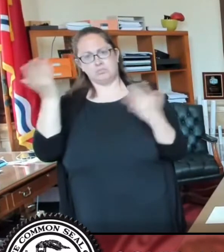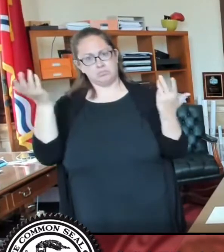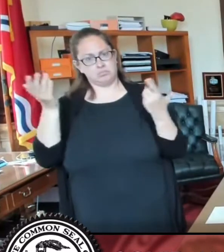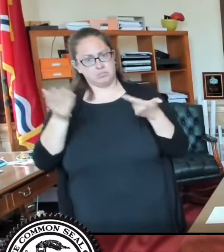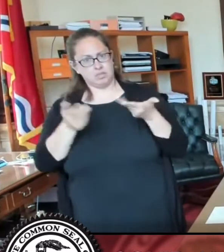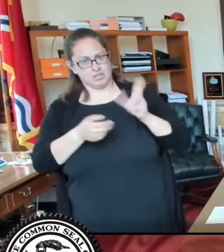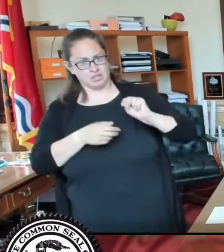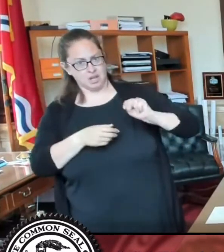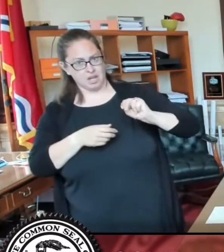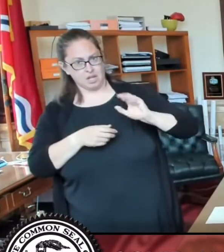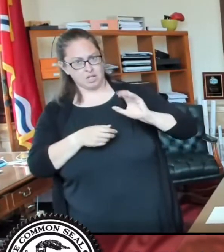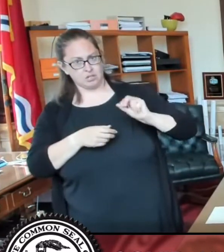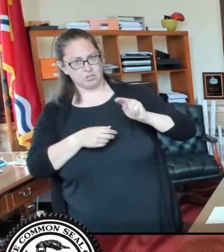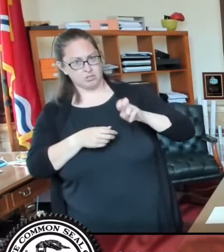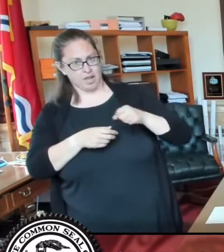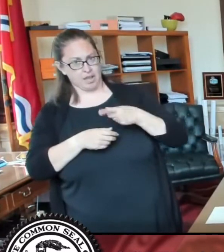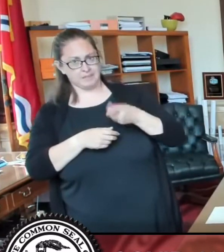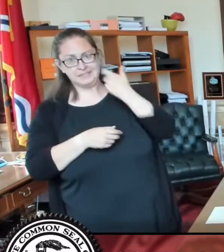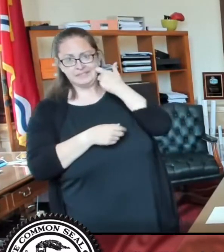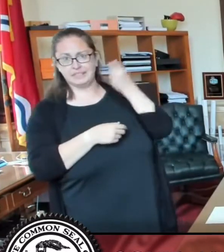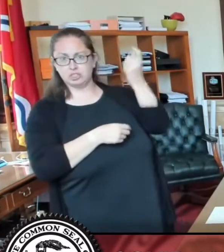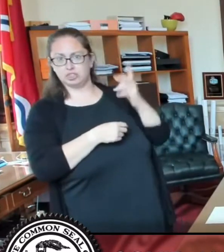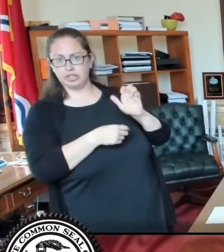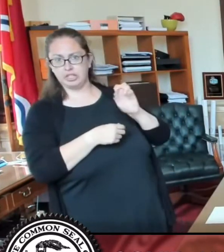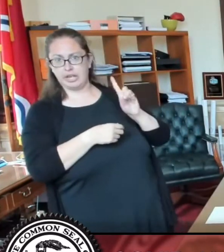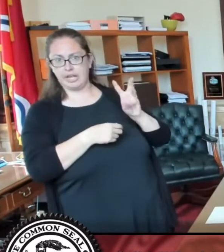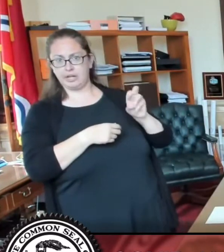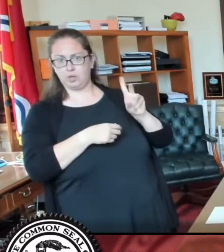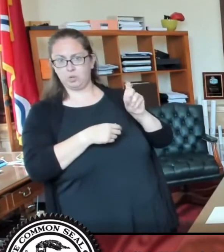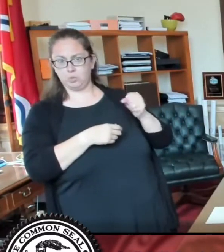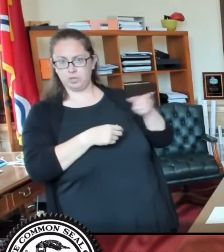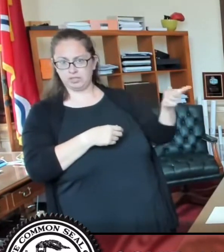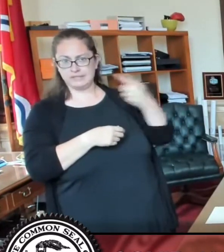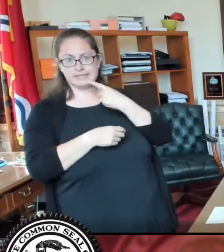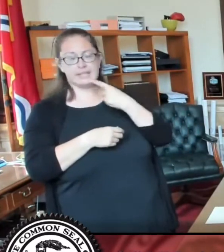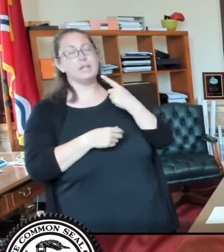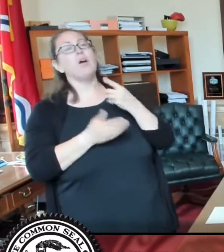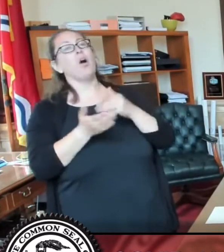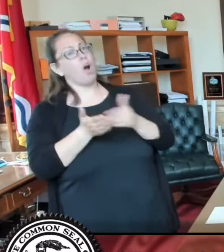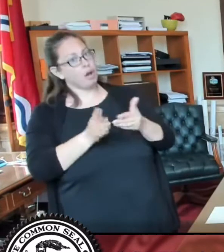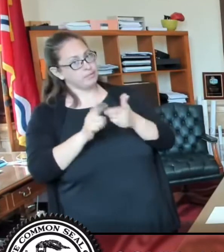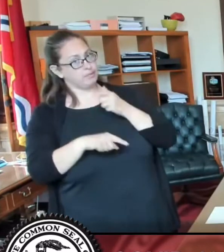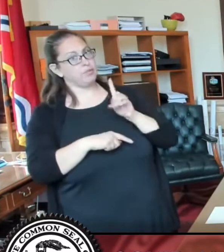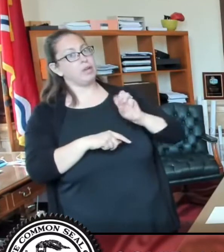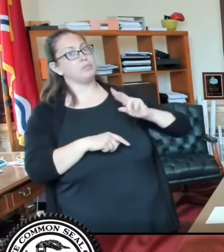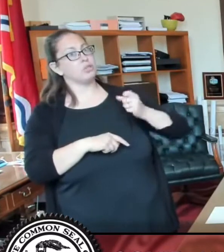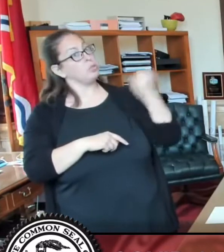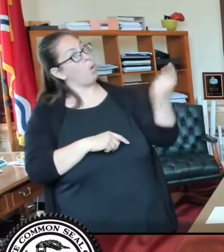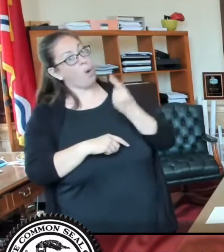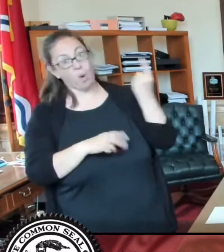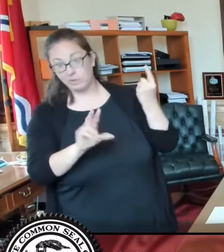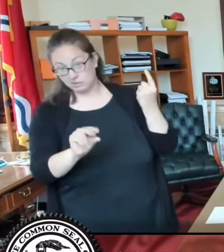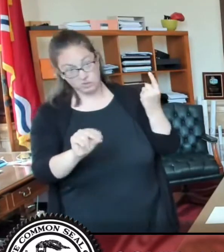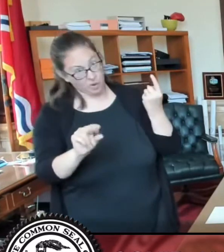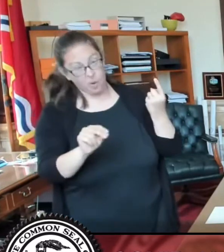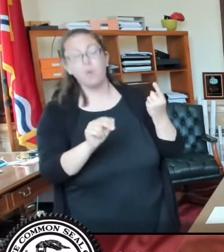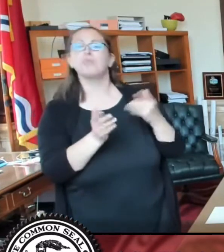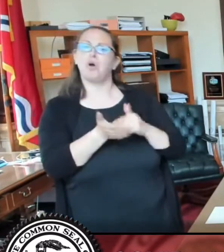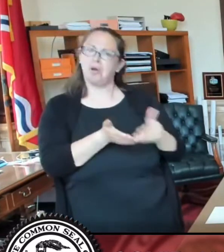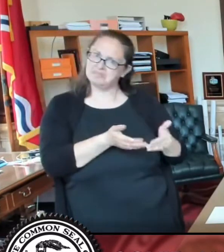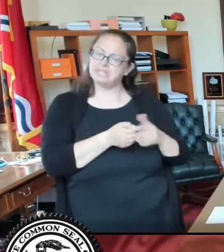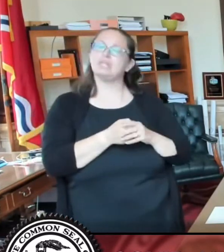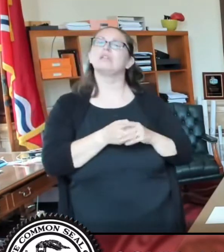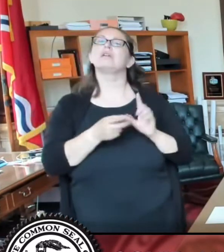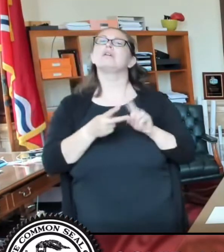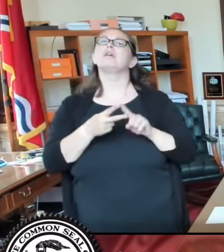result, as Judge Edwards just said, they're a result often of drugs, not always, but often of drugs. They're a result of